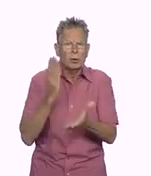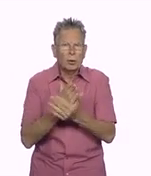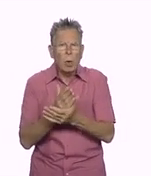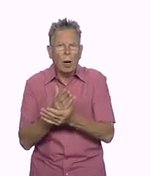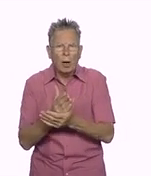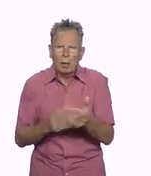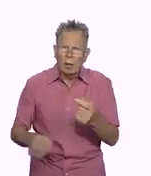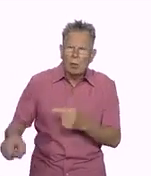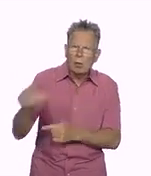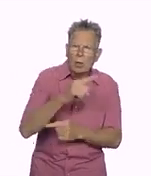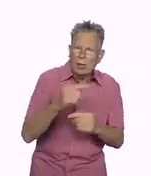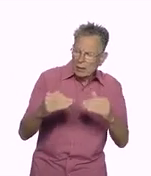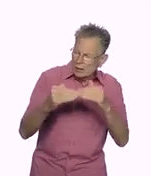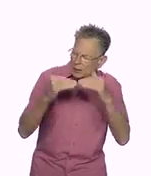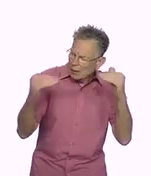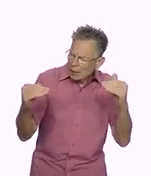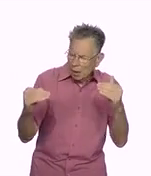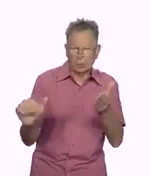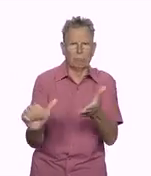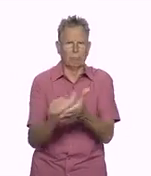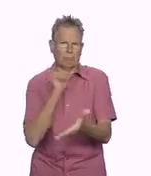including keeping their skills and knowledge up to date.